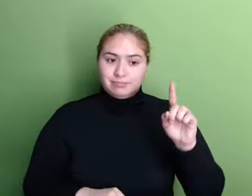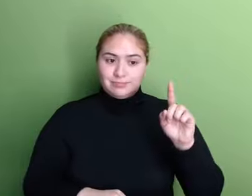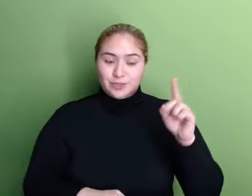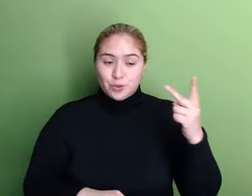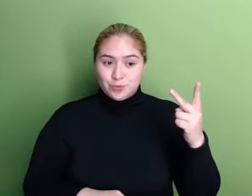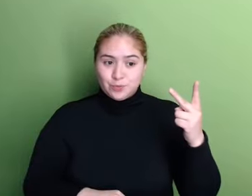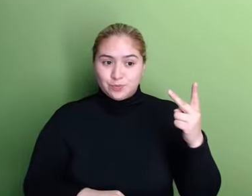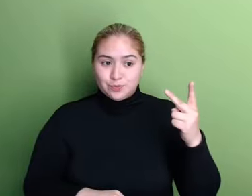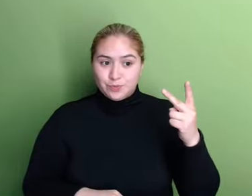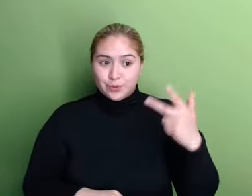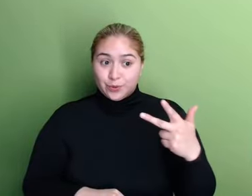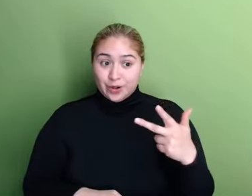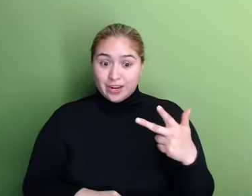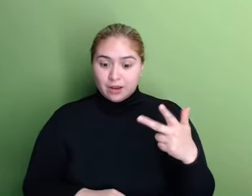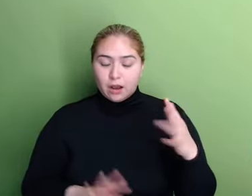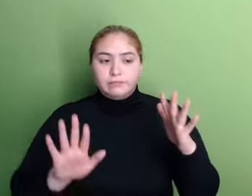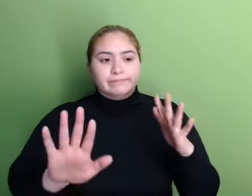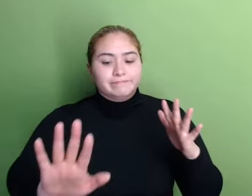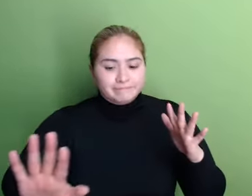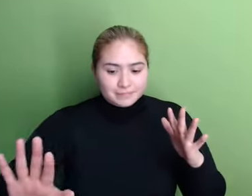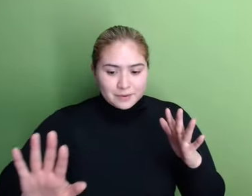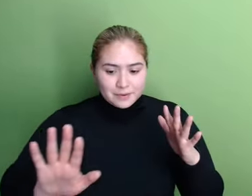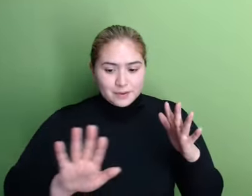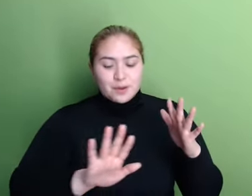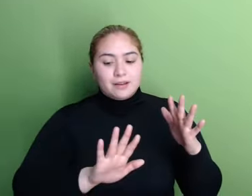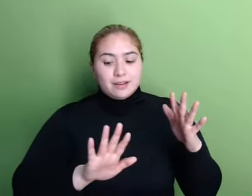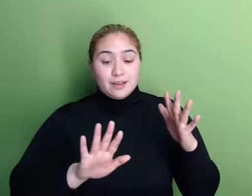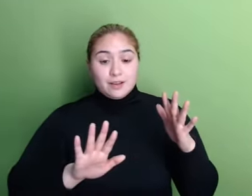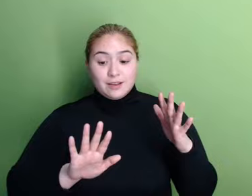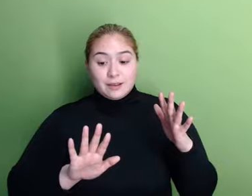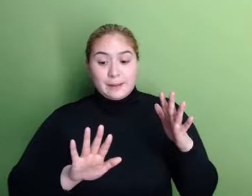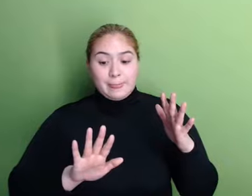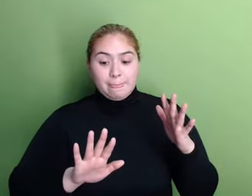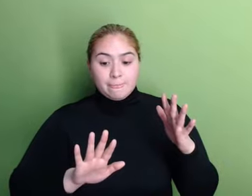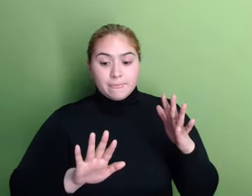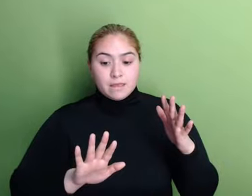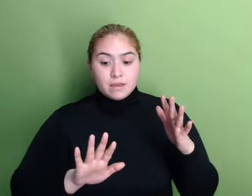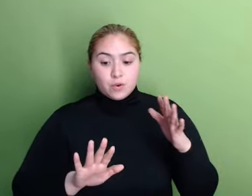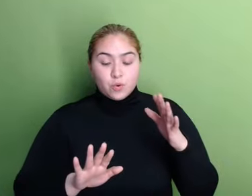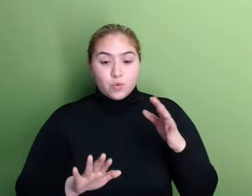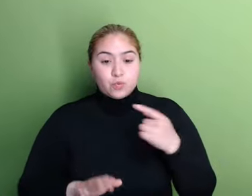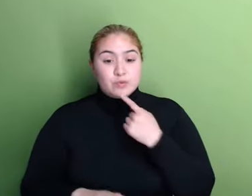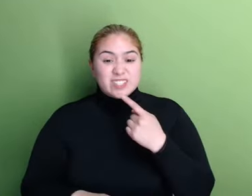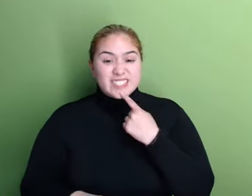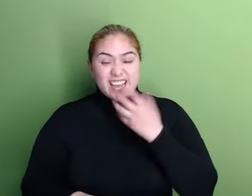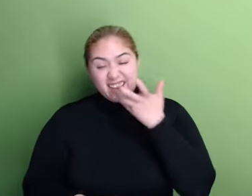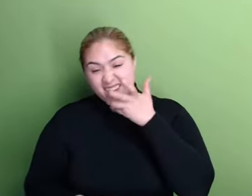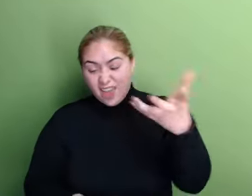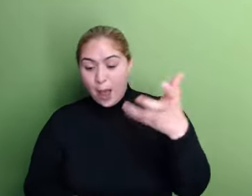1, 2. Oh, one more thing. When we flatten our worms, we're going to call out platyhelminthes. You